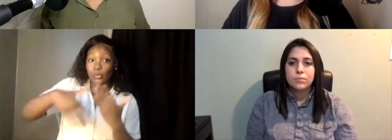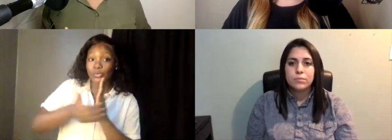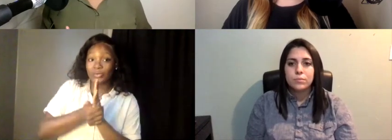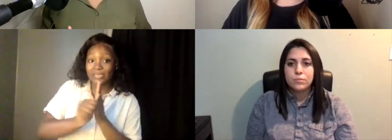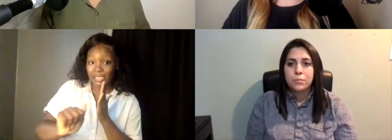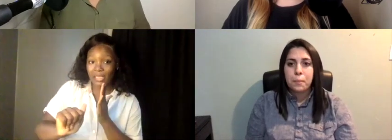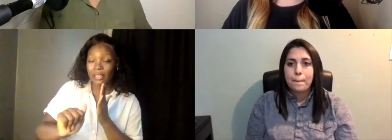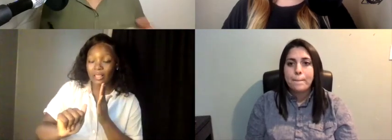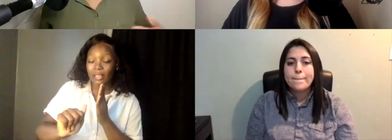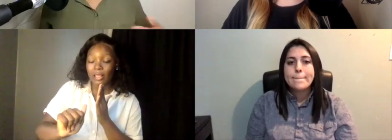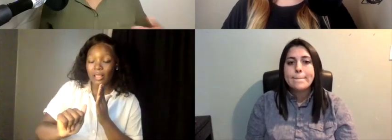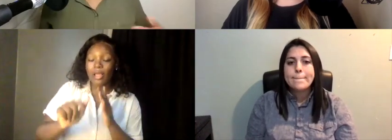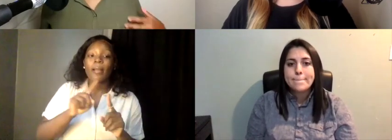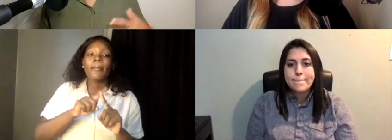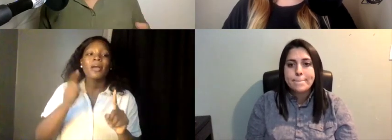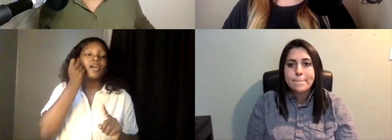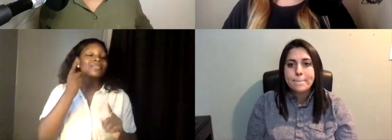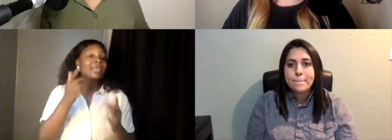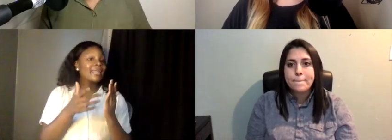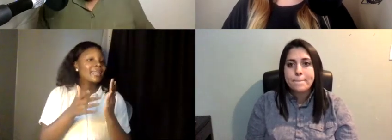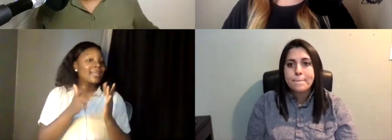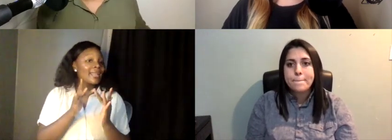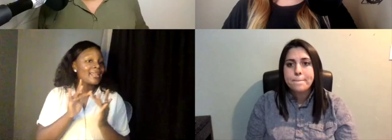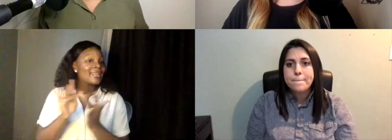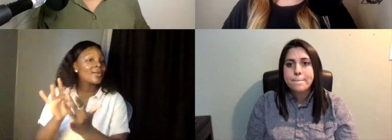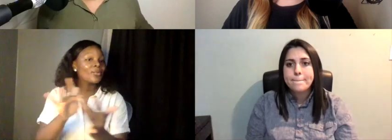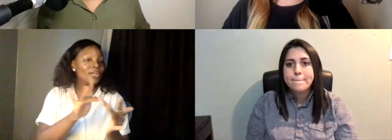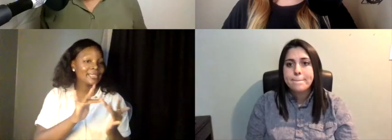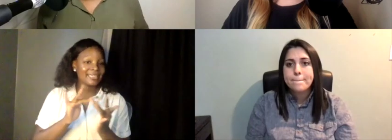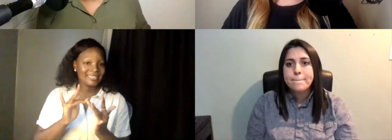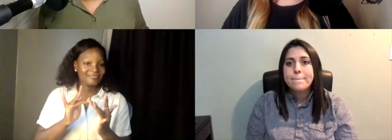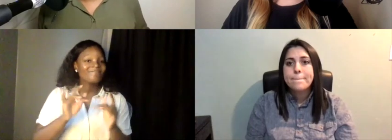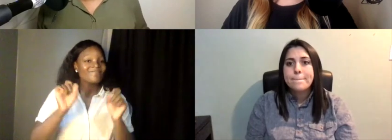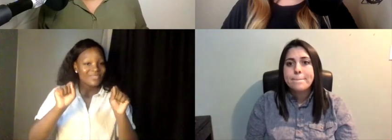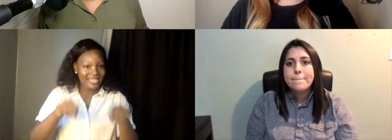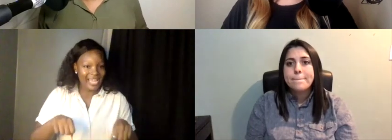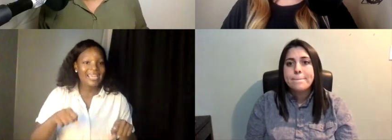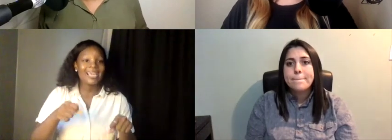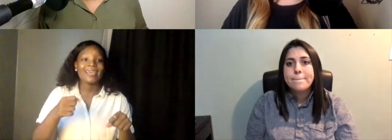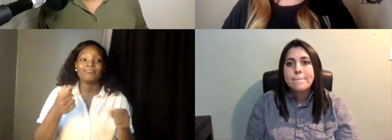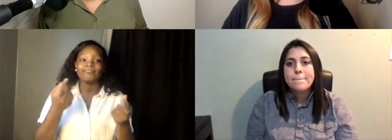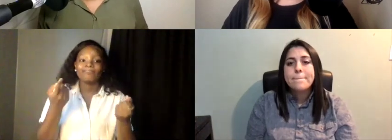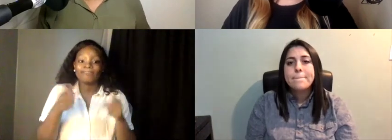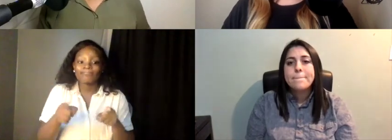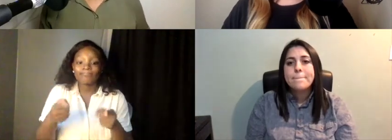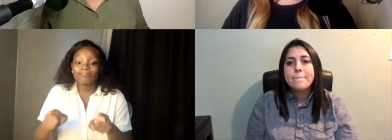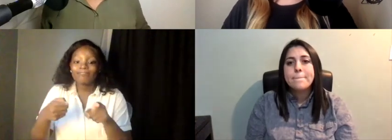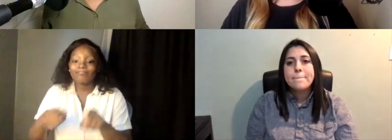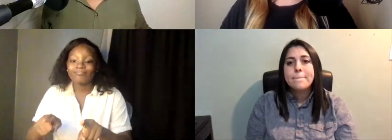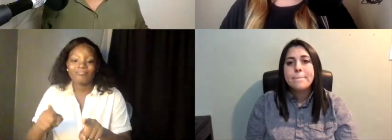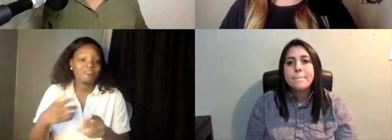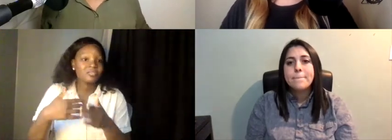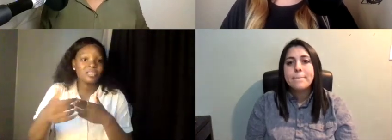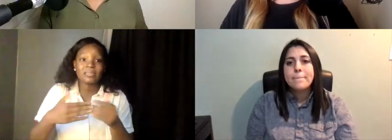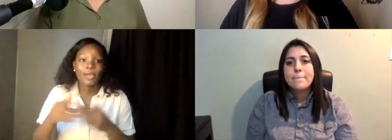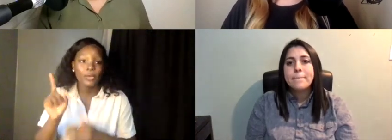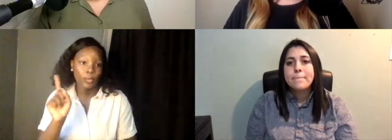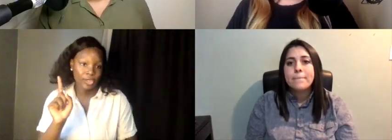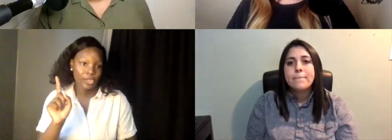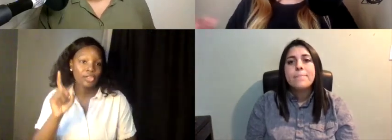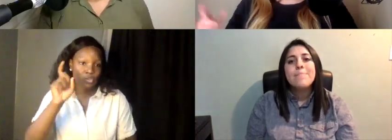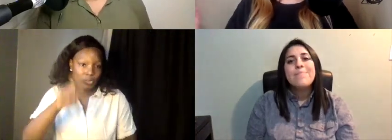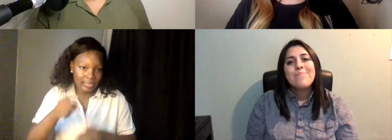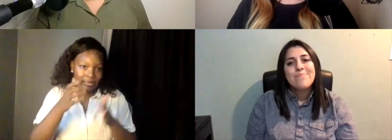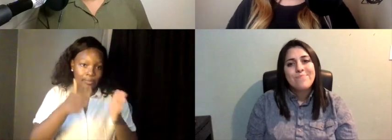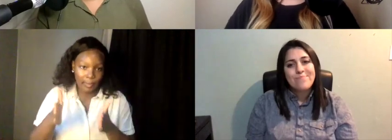happen. It could happen in any area of your life. You know what I mean? Right. You kind of have to be prepared for it.